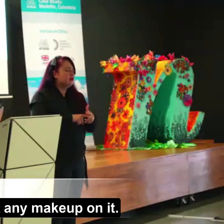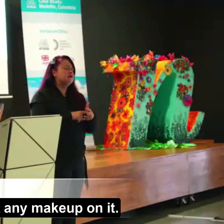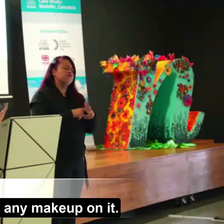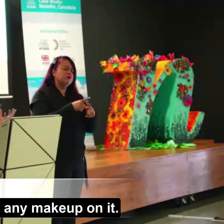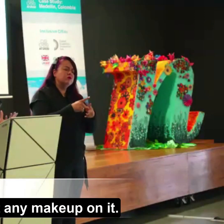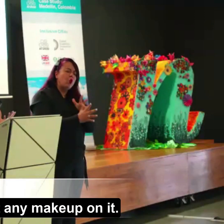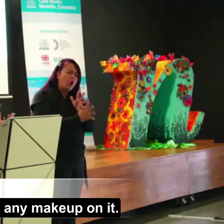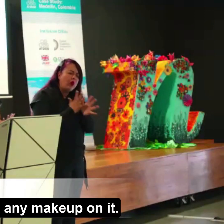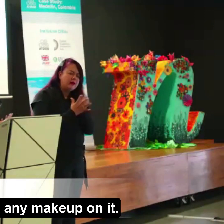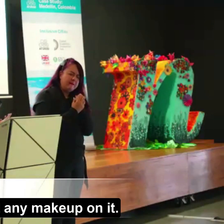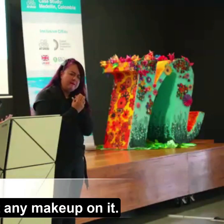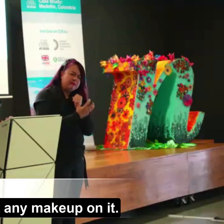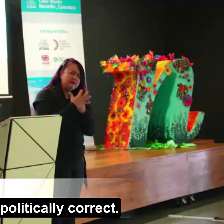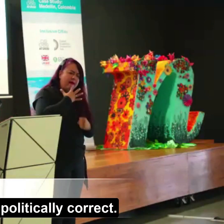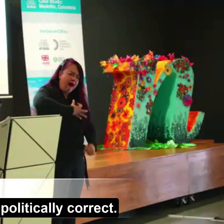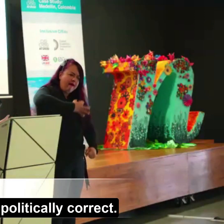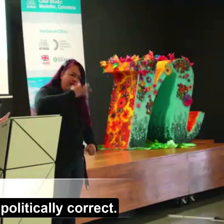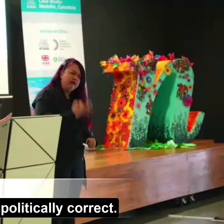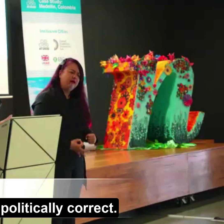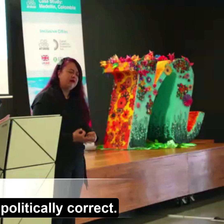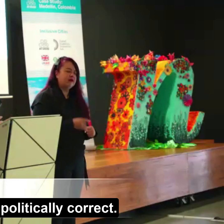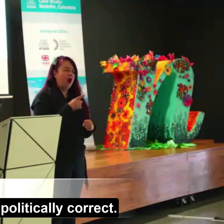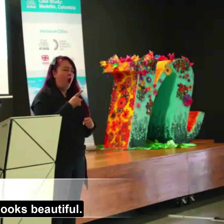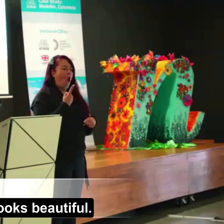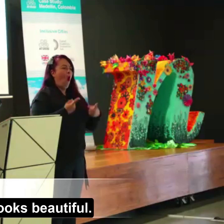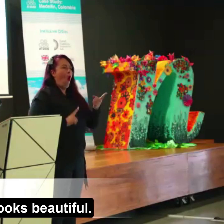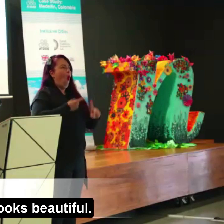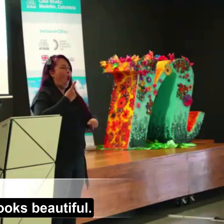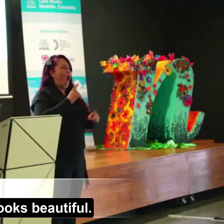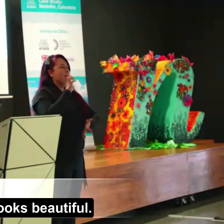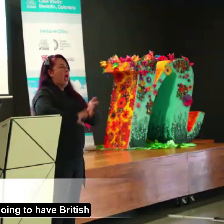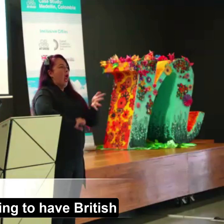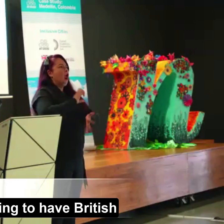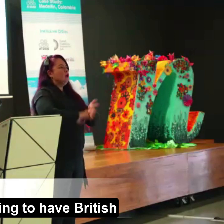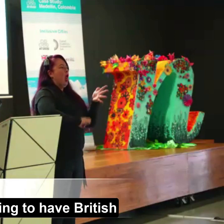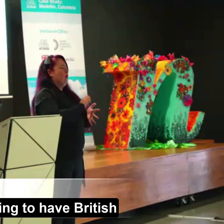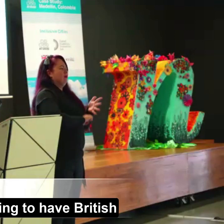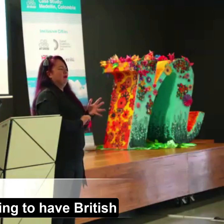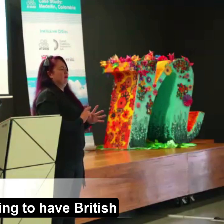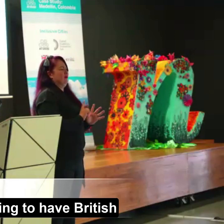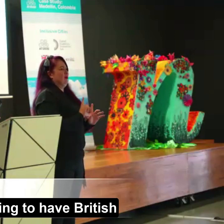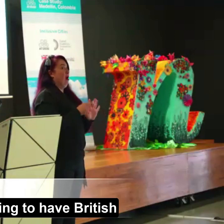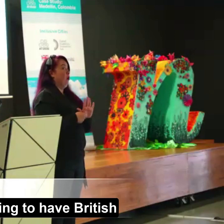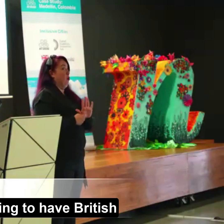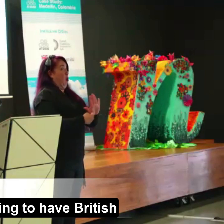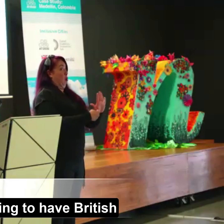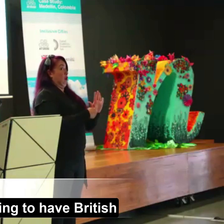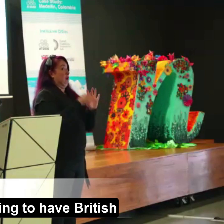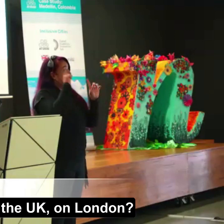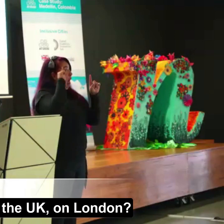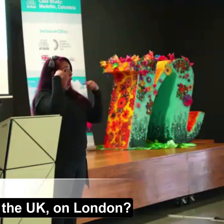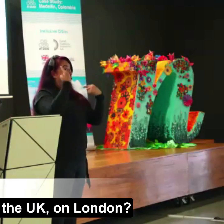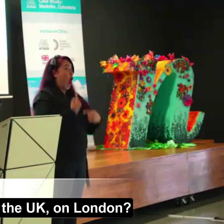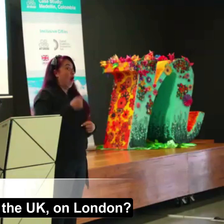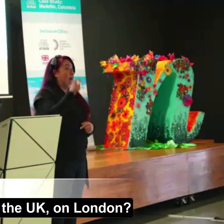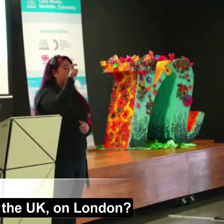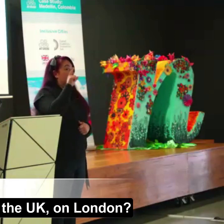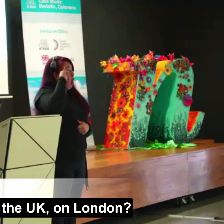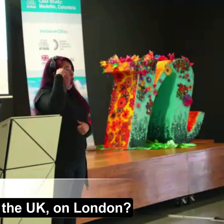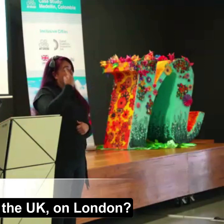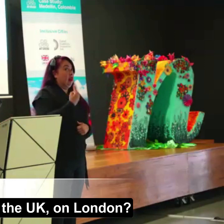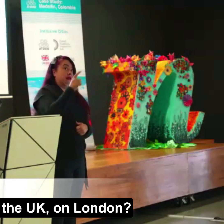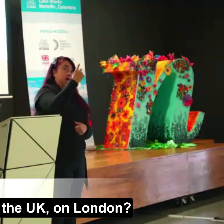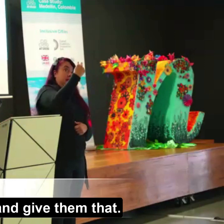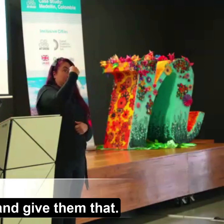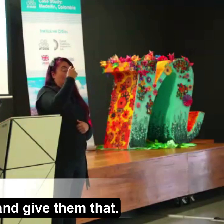not put any makeup on it. Do not be politically correct so it looks beautiful. Oh, you're going to have British people from the UK